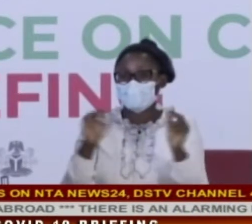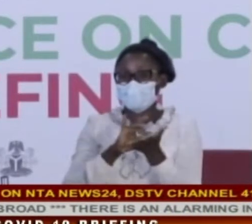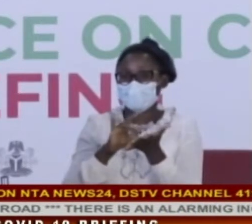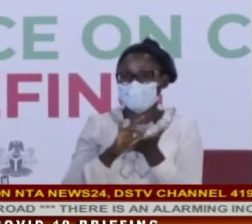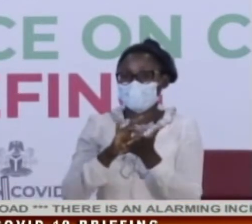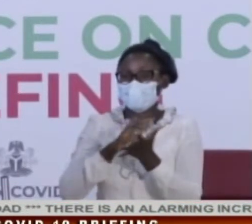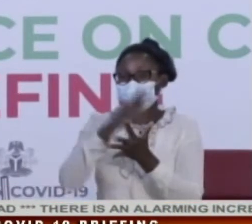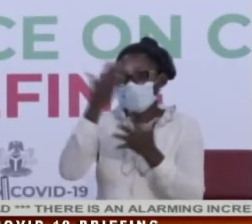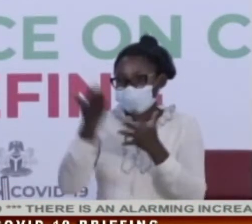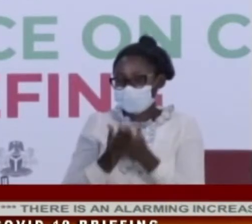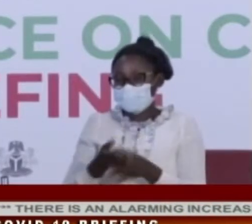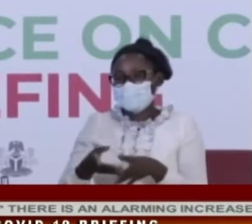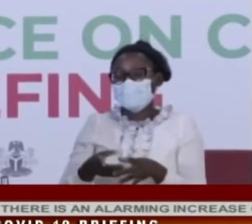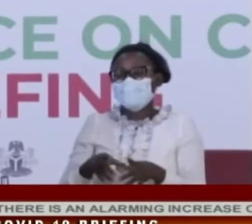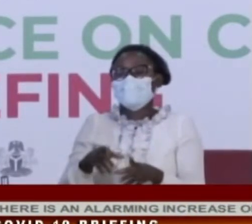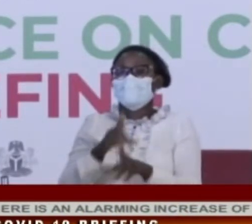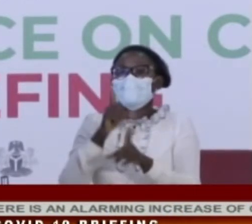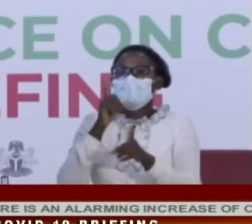304?